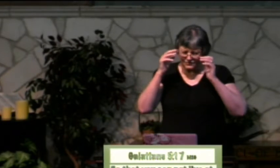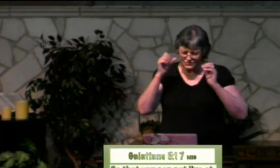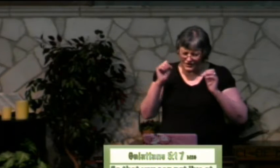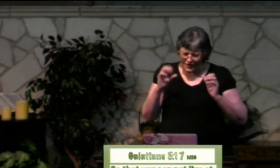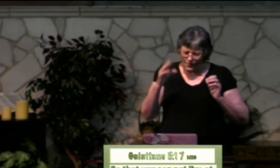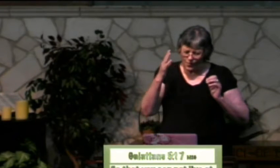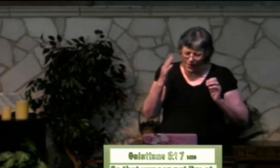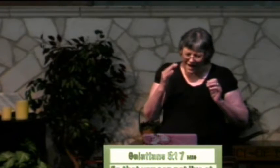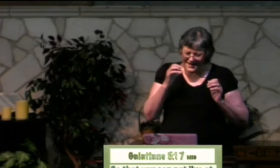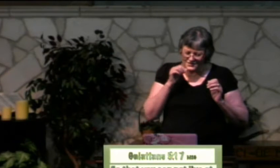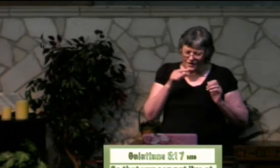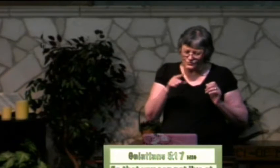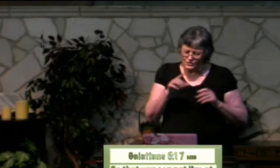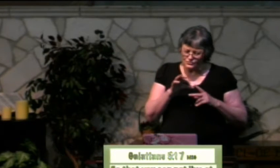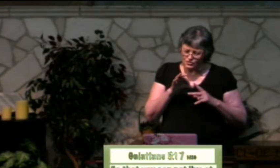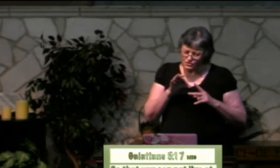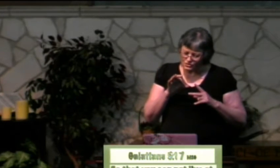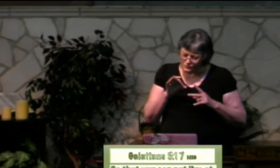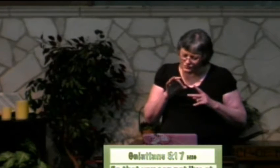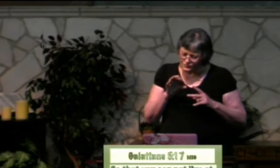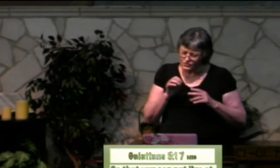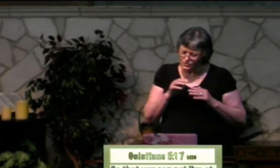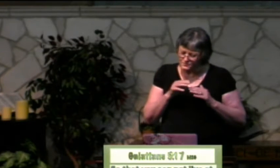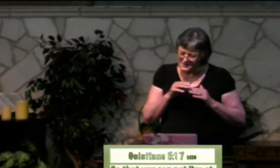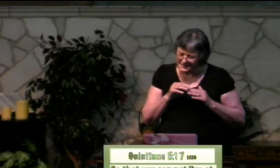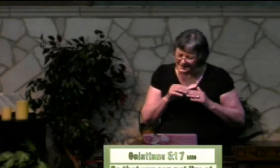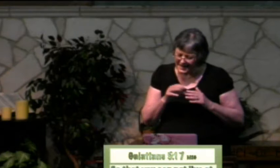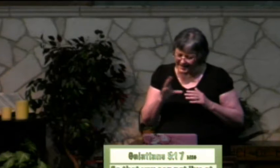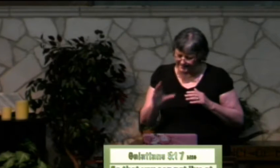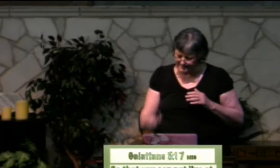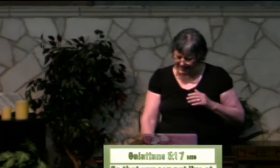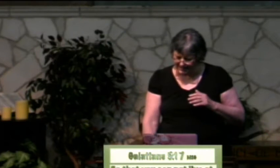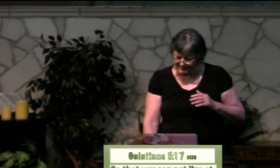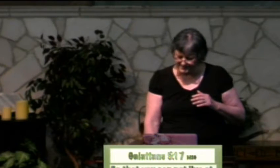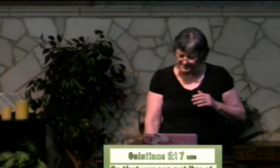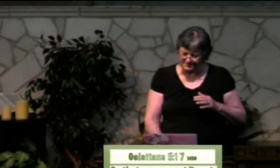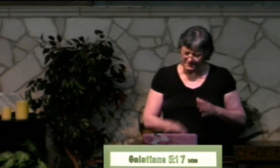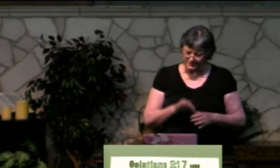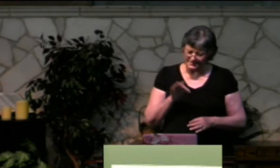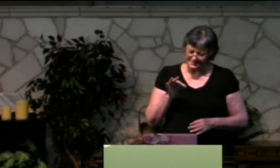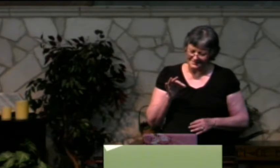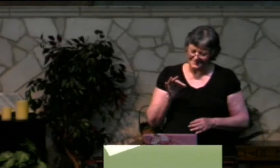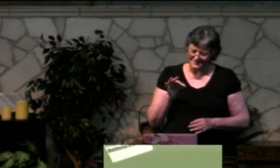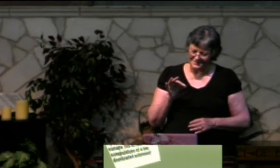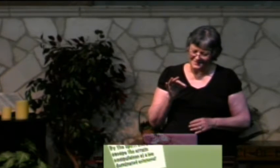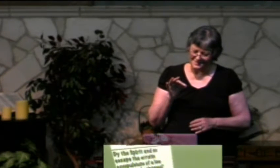so why don't you choose to be led by the Spirit?